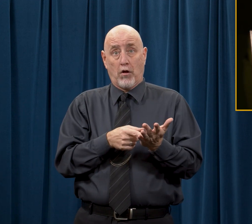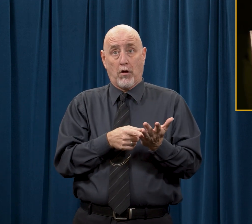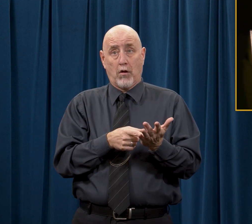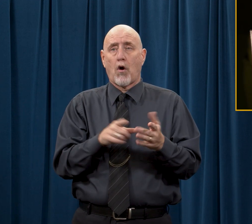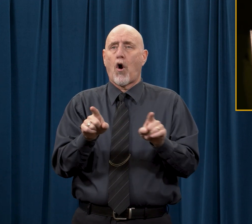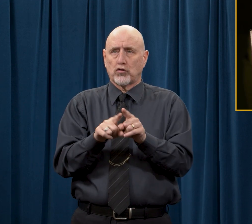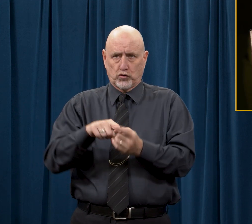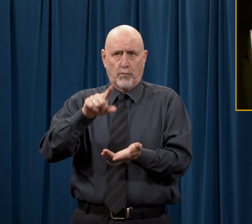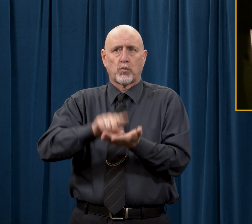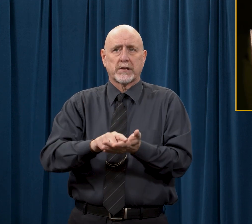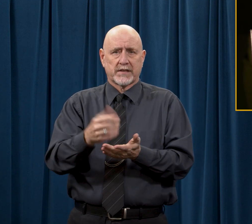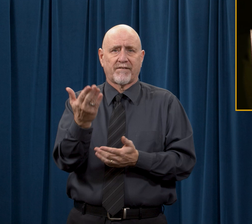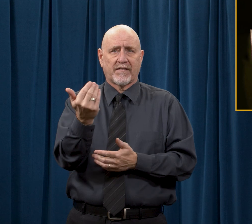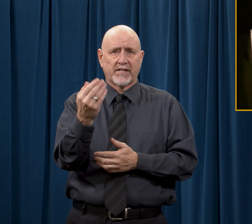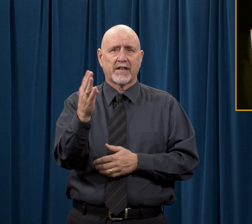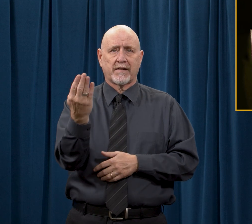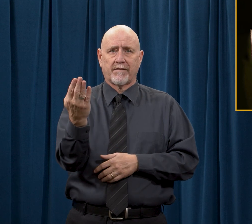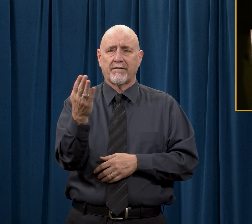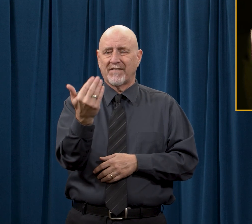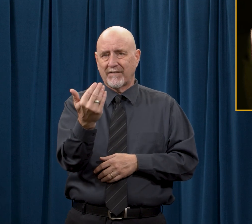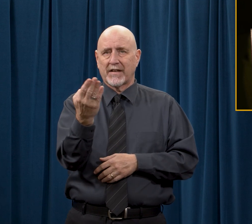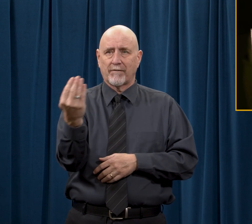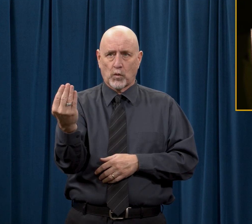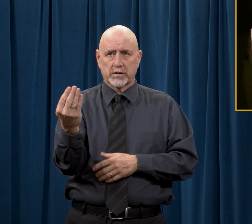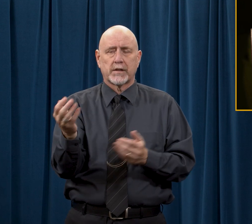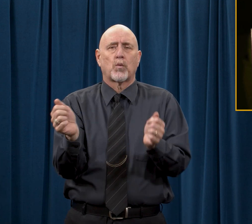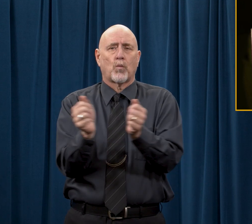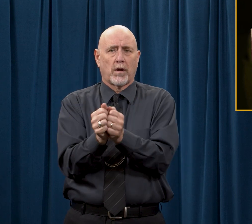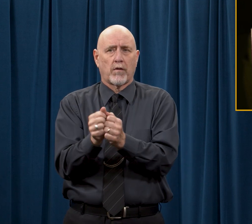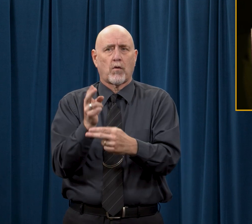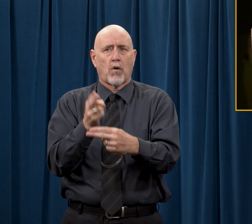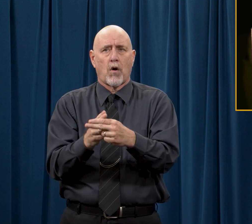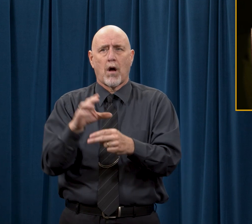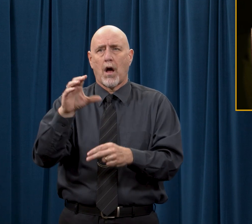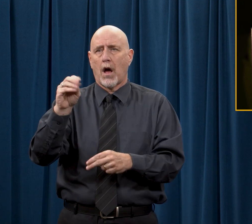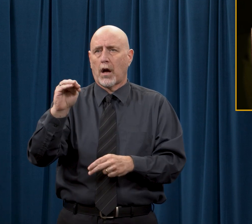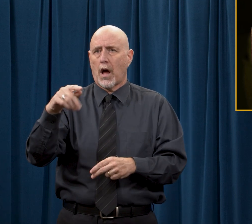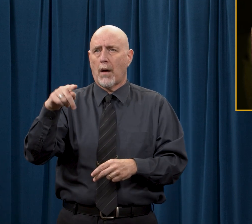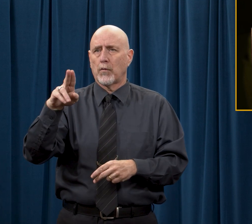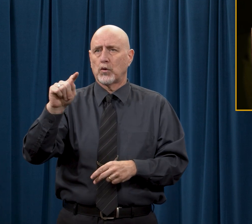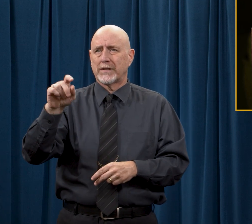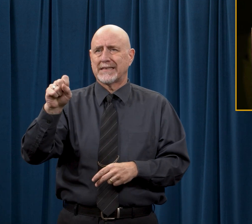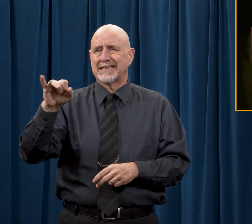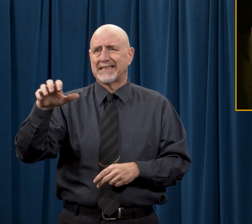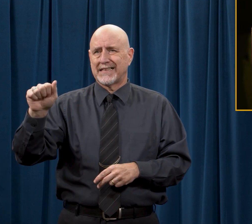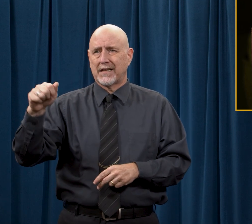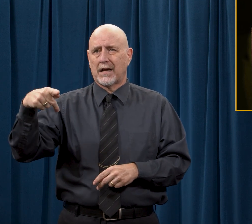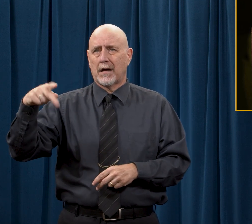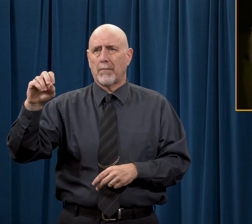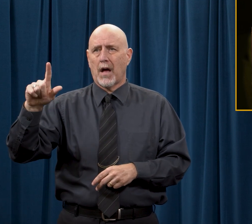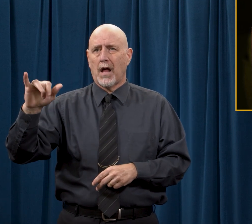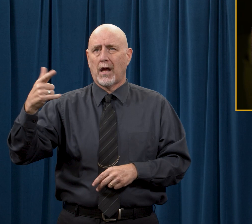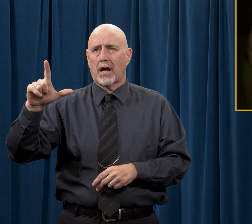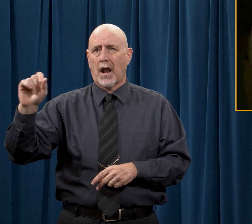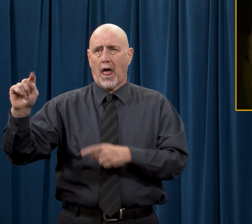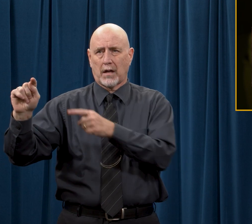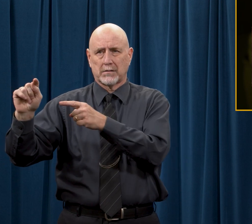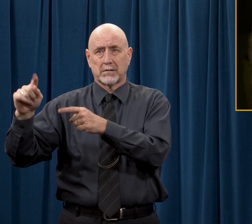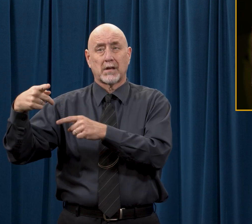The Greek Bible was also printed in 1514 along with what is known as the Complutensian